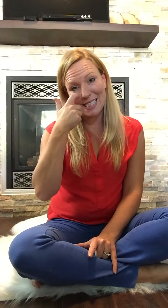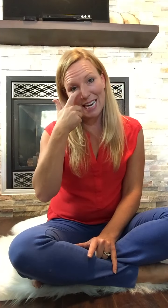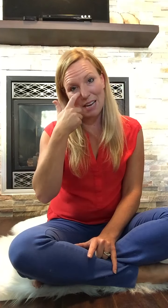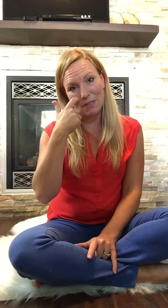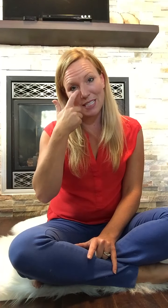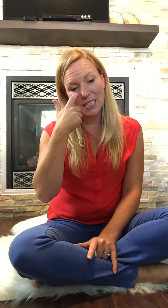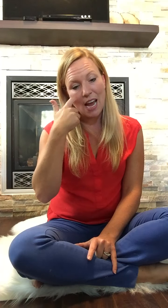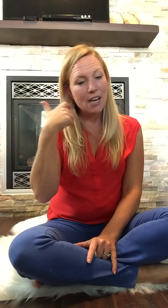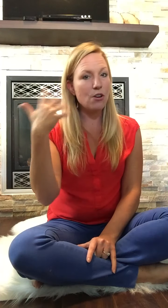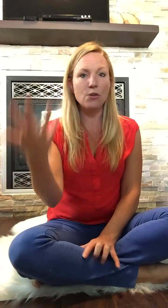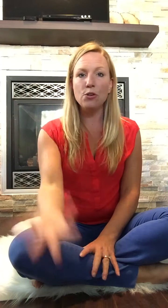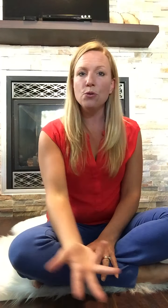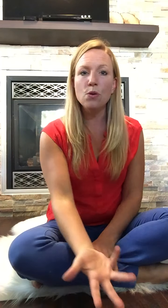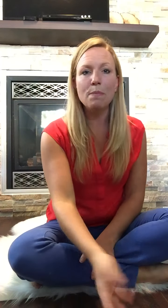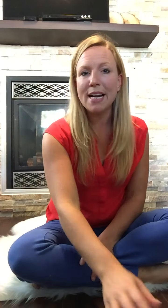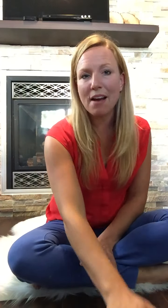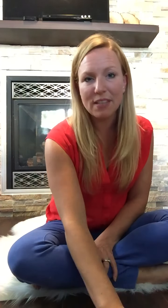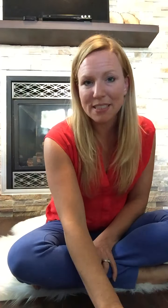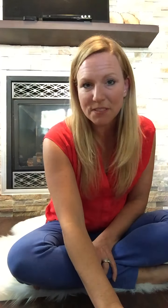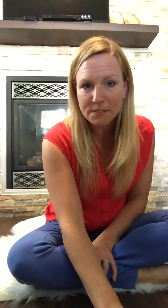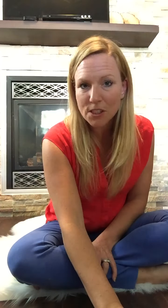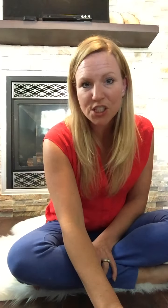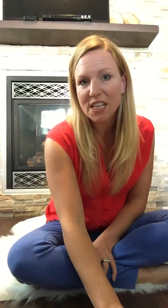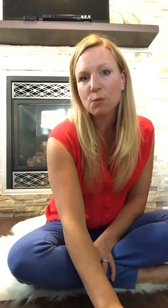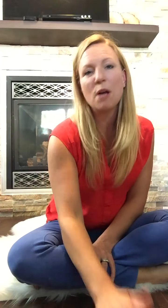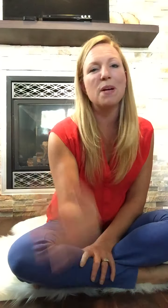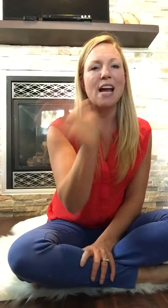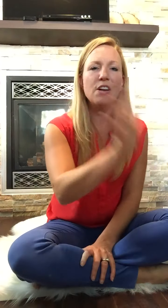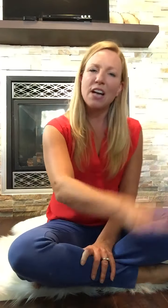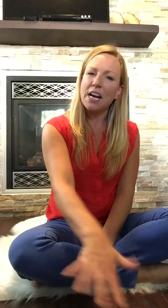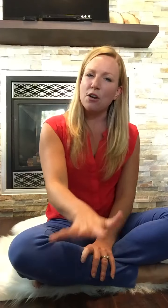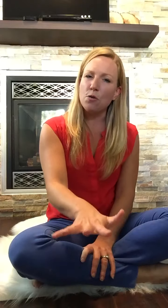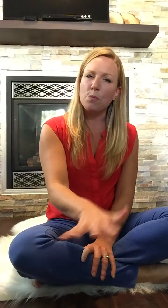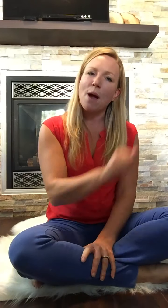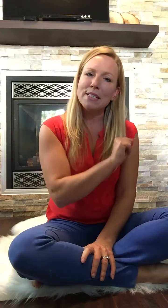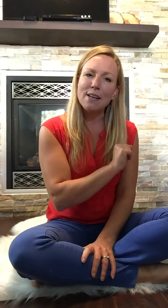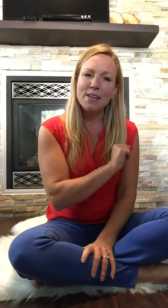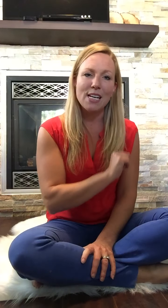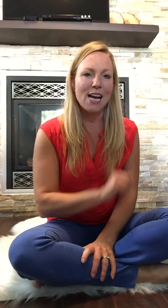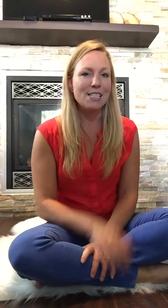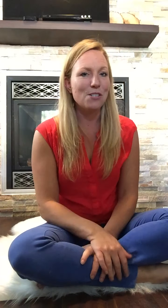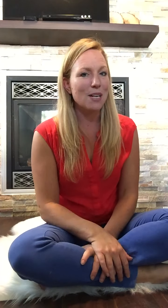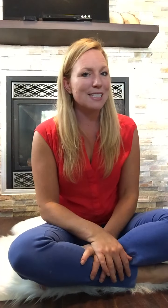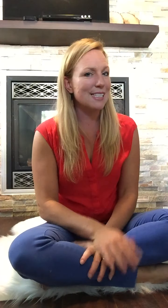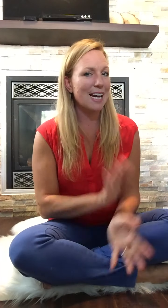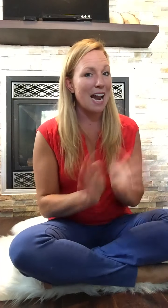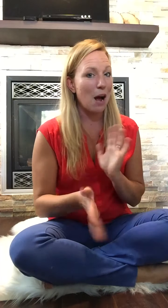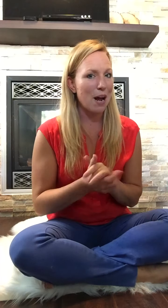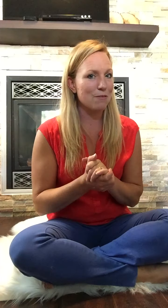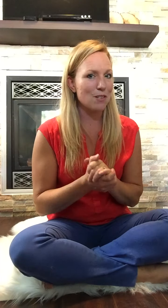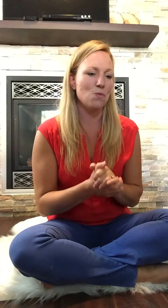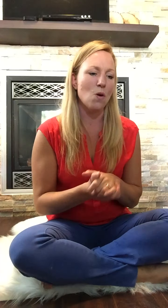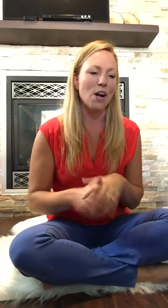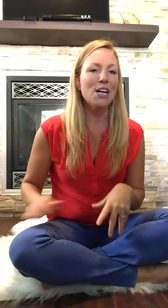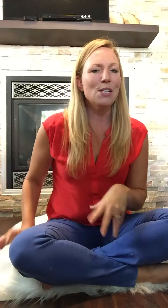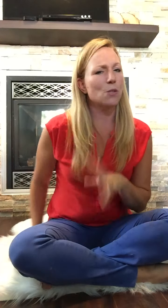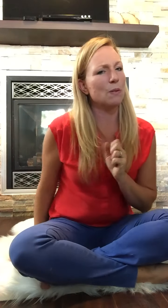sing it, which, you know, you might have a different version as well, but now you kind of know the premise of it and you can sing it however you want. So we